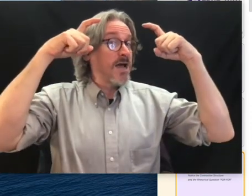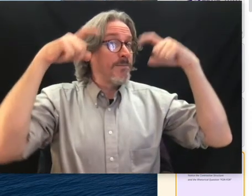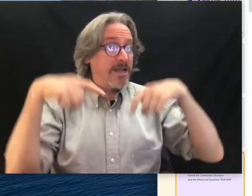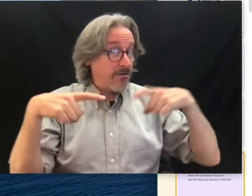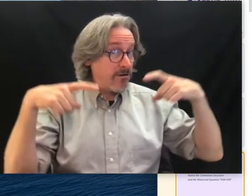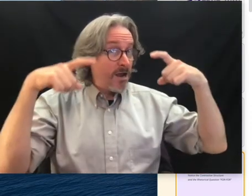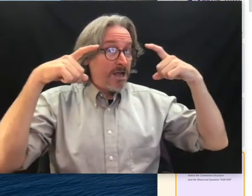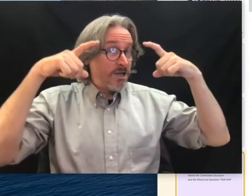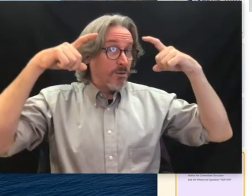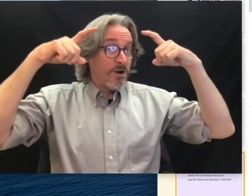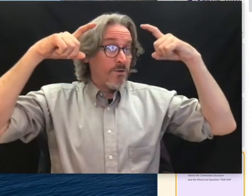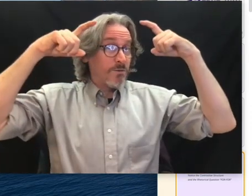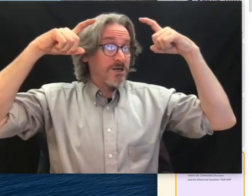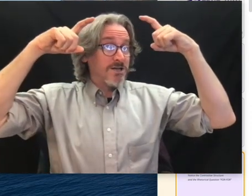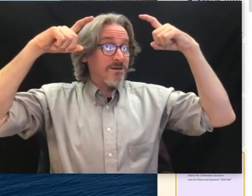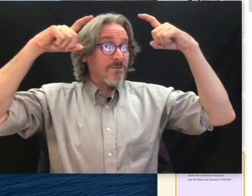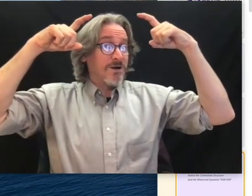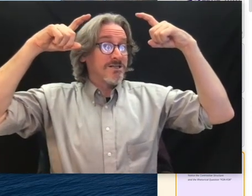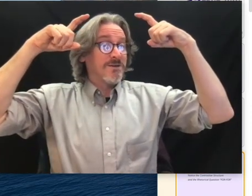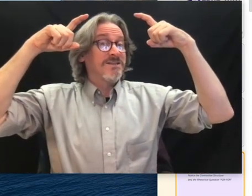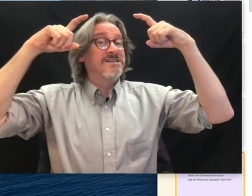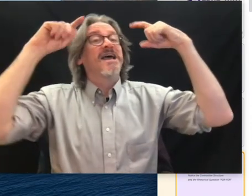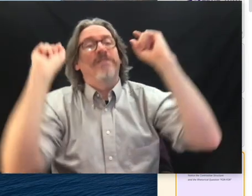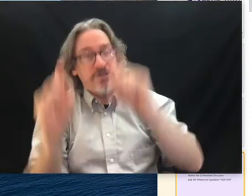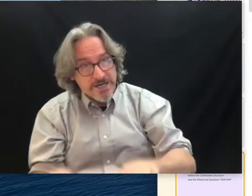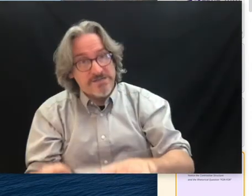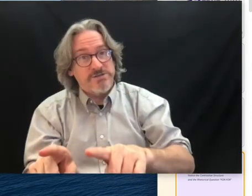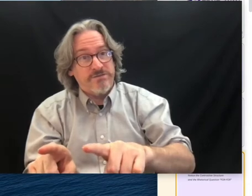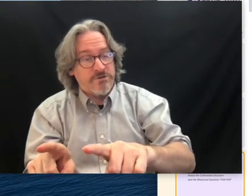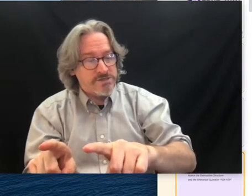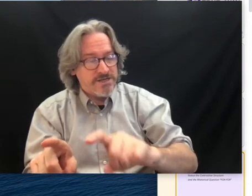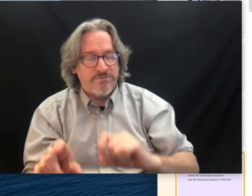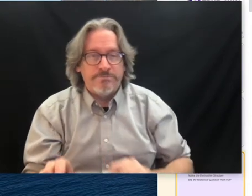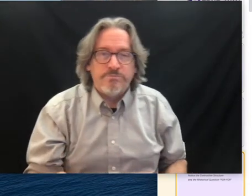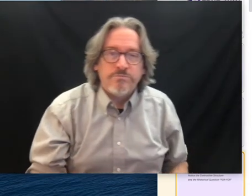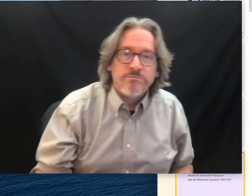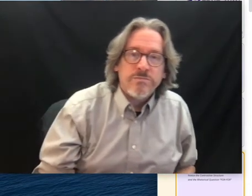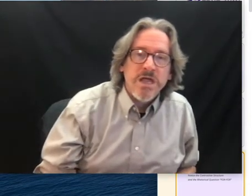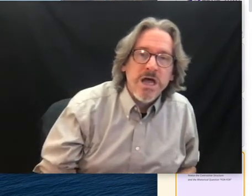new topic here. You don't want to know what we're going to talk about? We're going to talk about this. And then she answers it for herself.